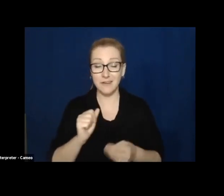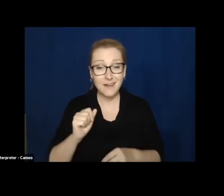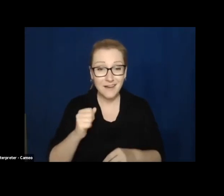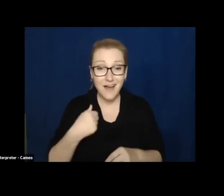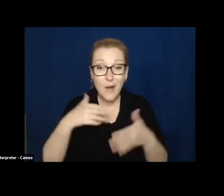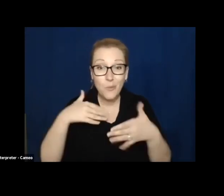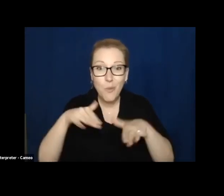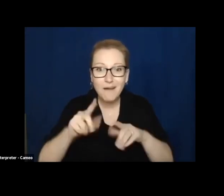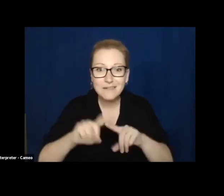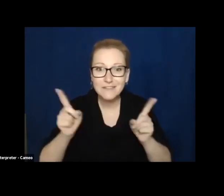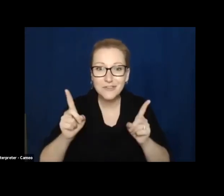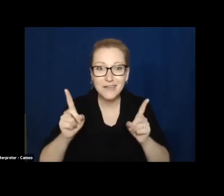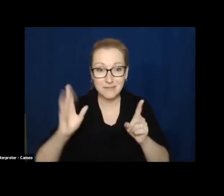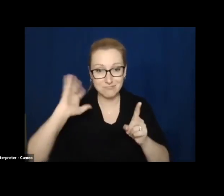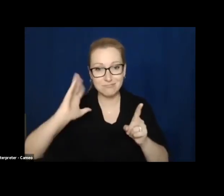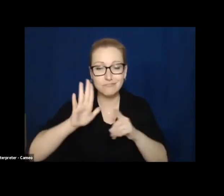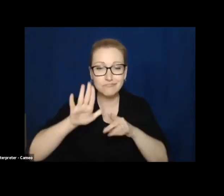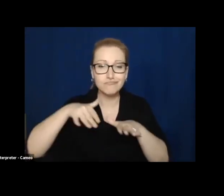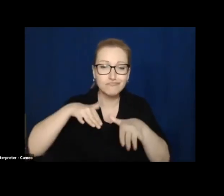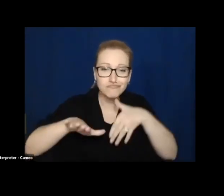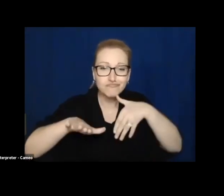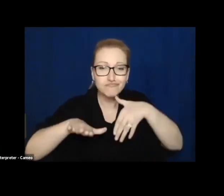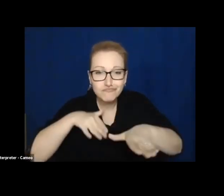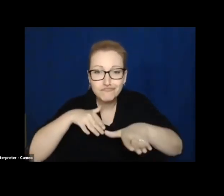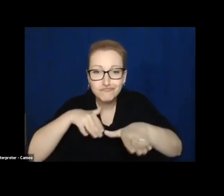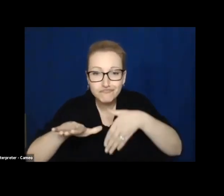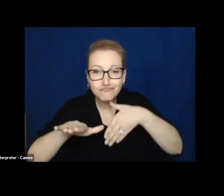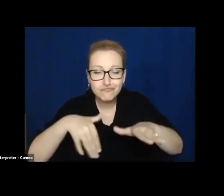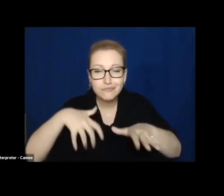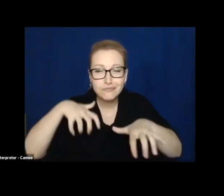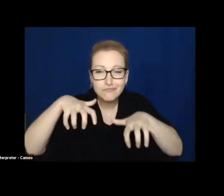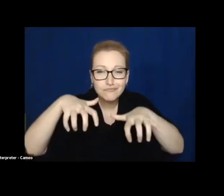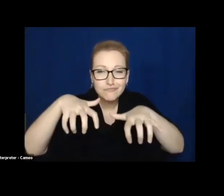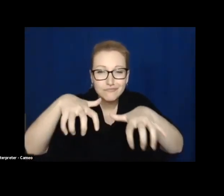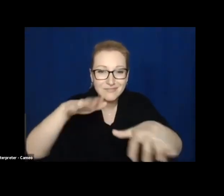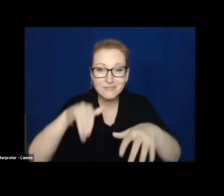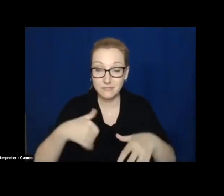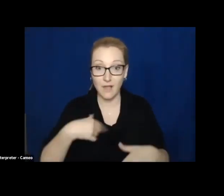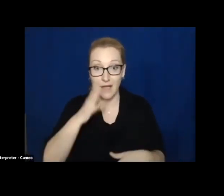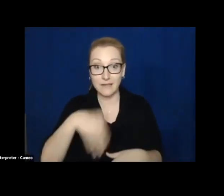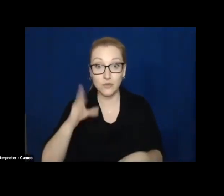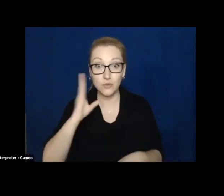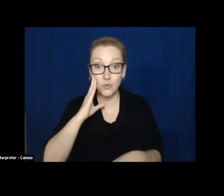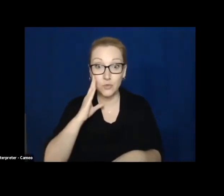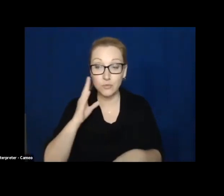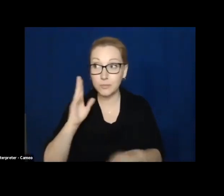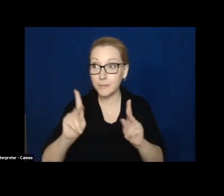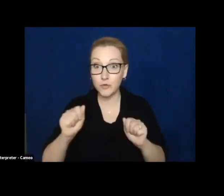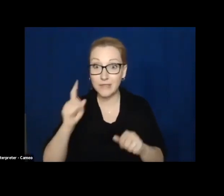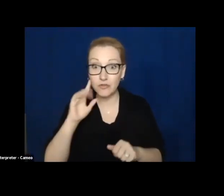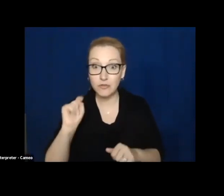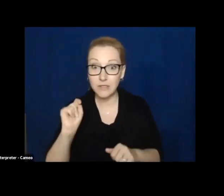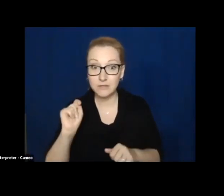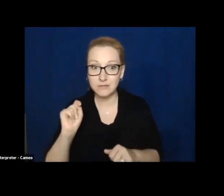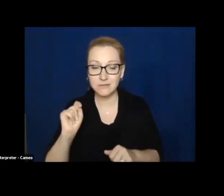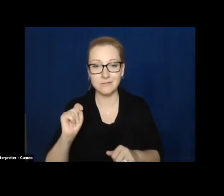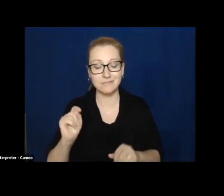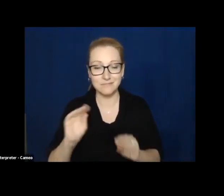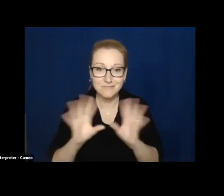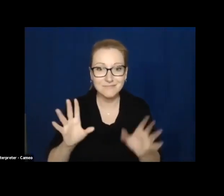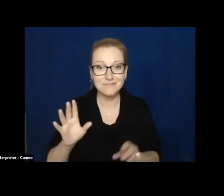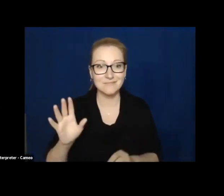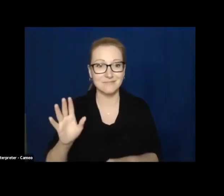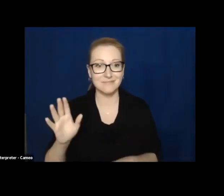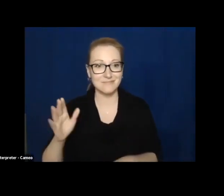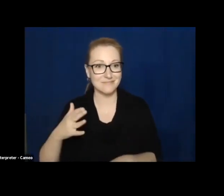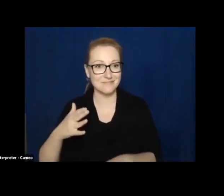floor. I used to constantly scrape it on the floor, and I never knew this. So no wonder all of my friends, my teachers are like,